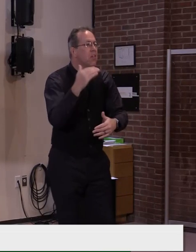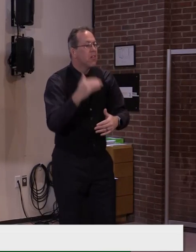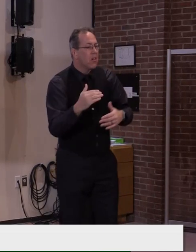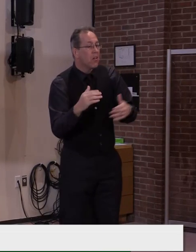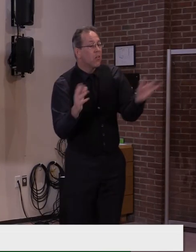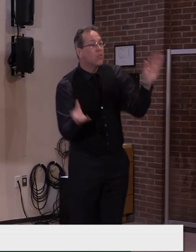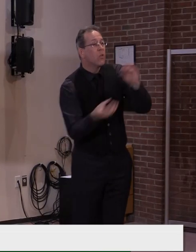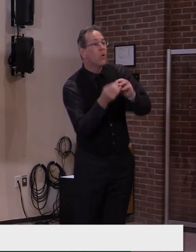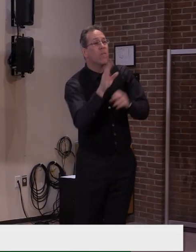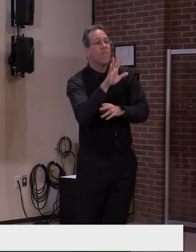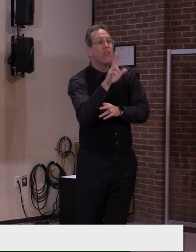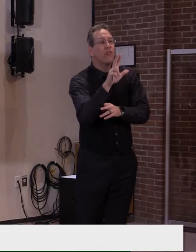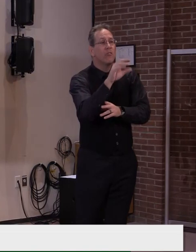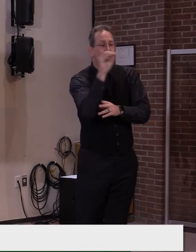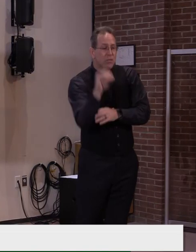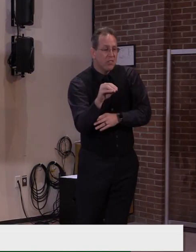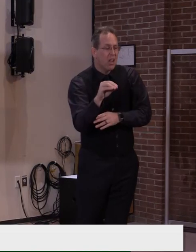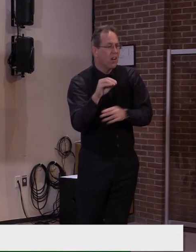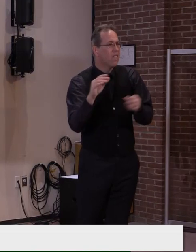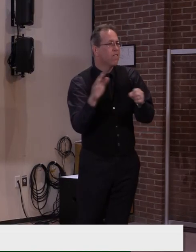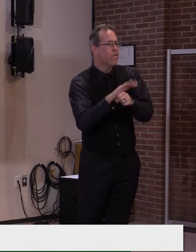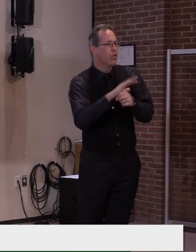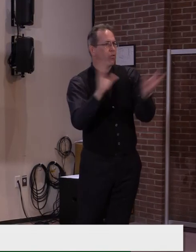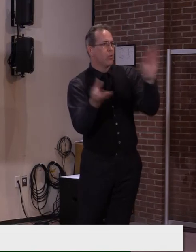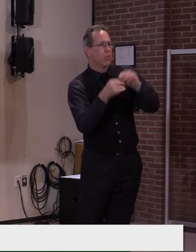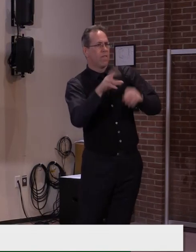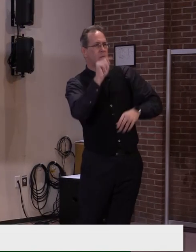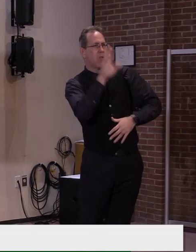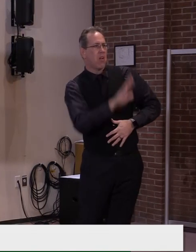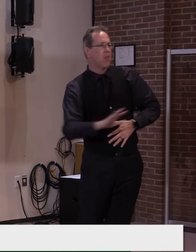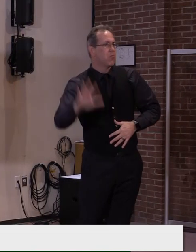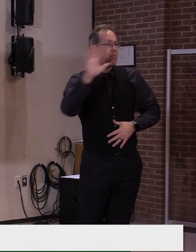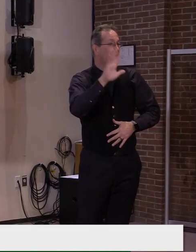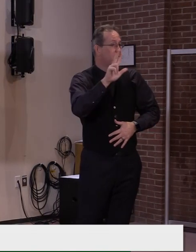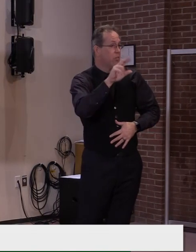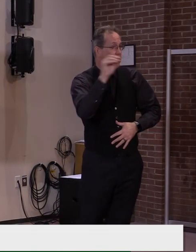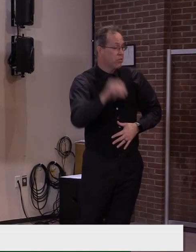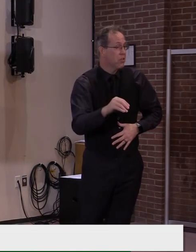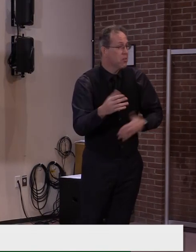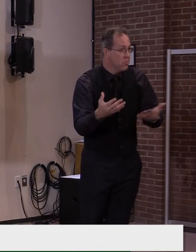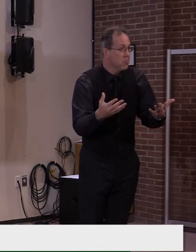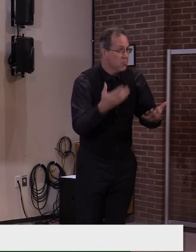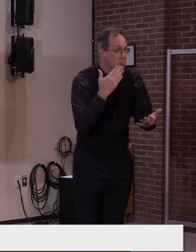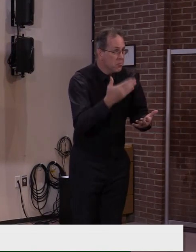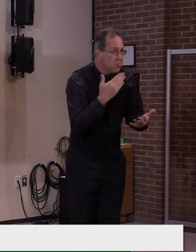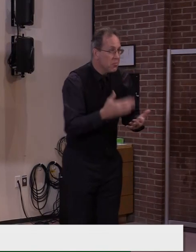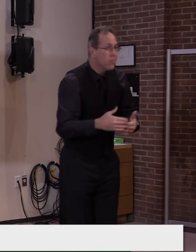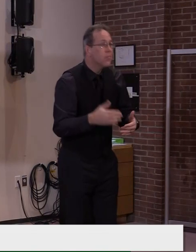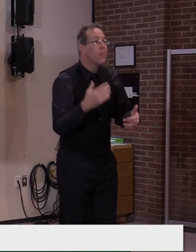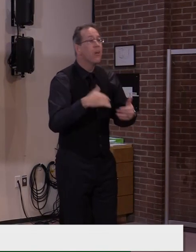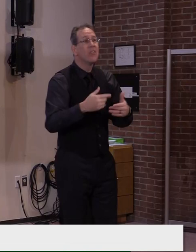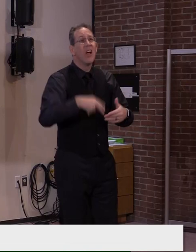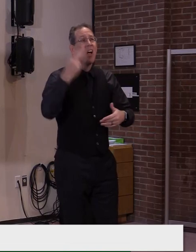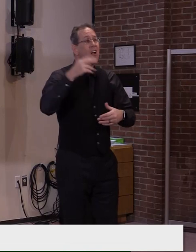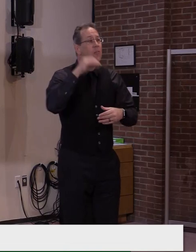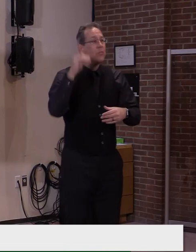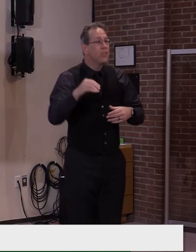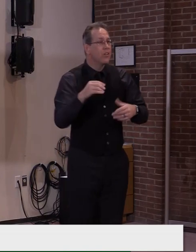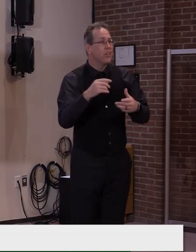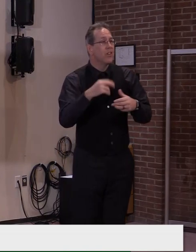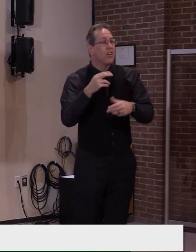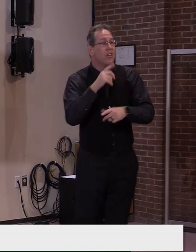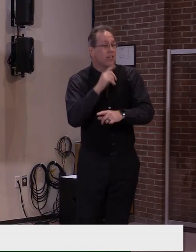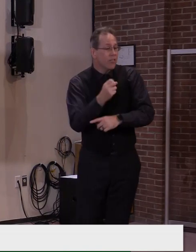rate up to about 55%, the national leader. We also have high vaccination rates among 12 to 17 year olds.